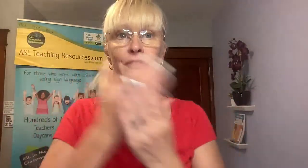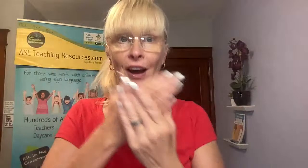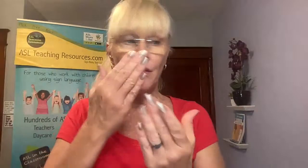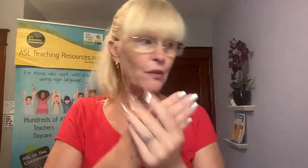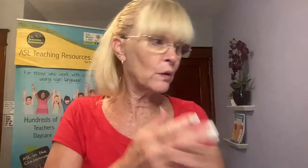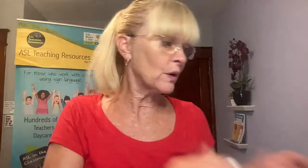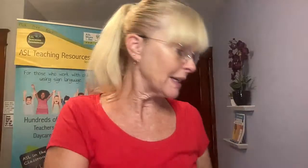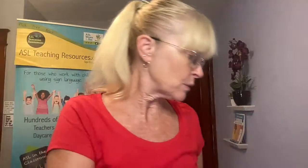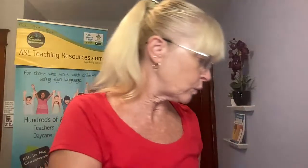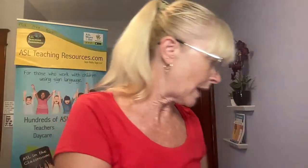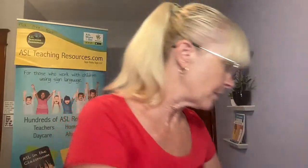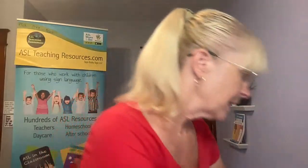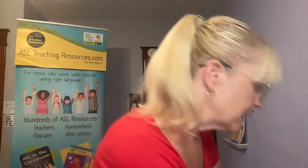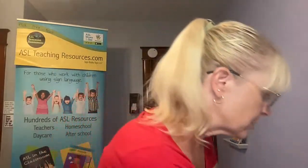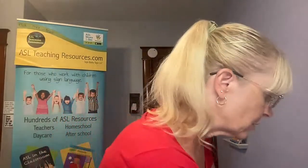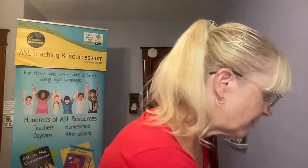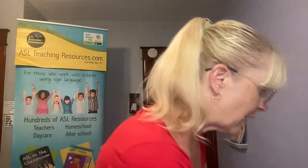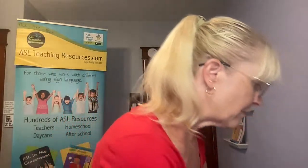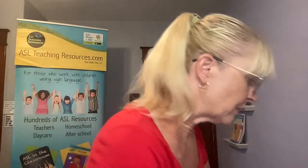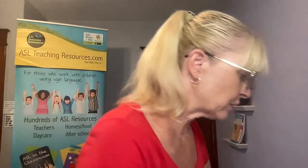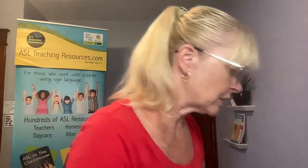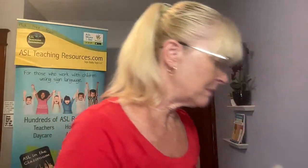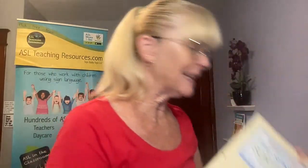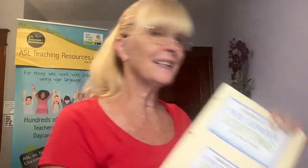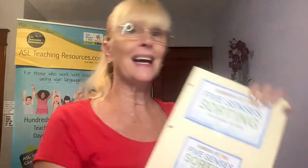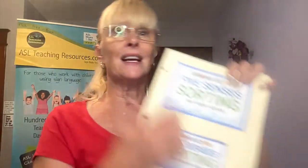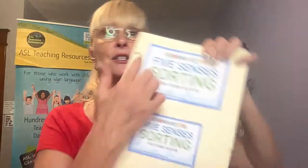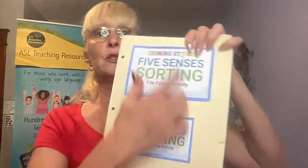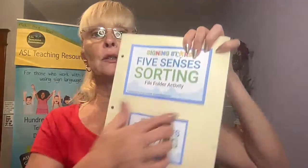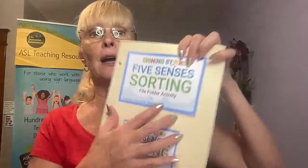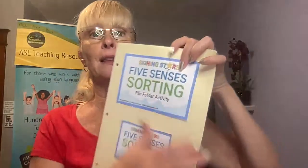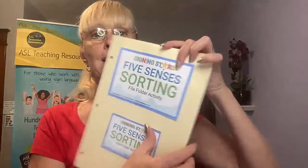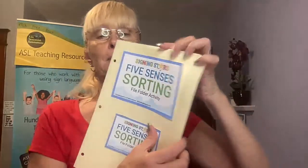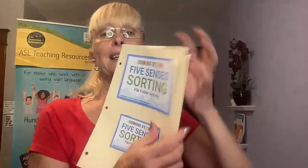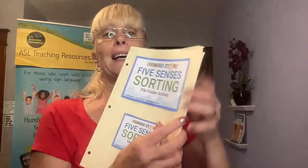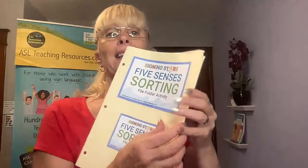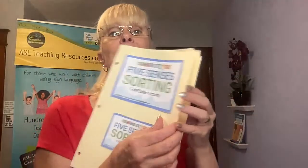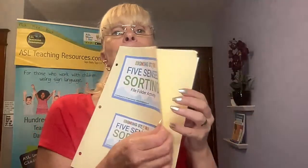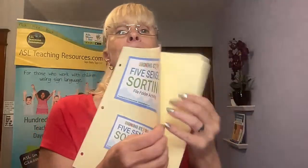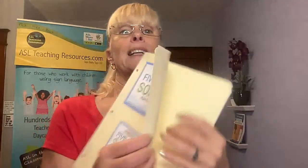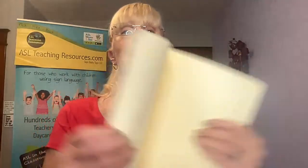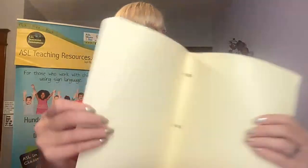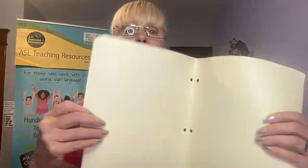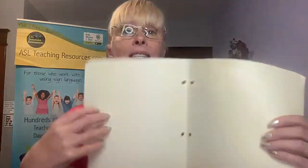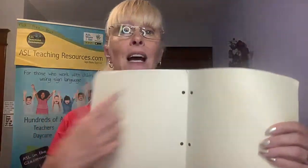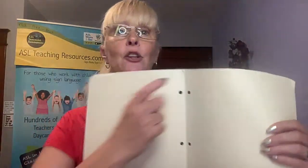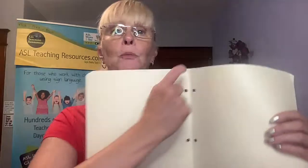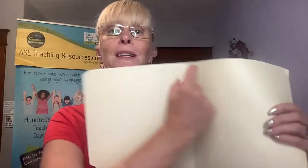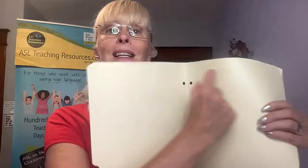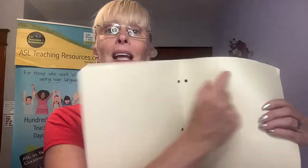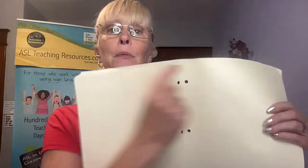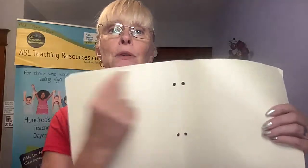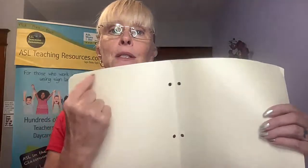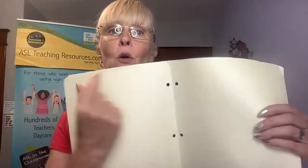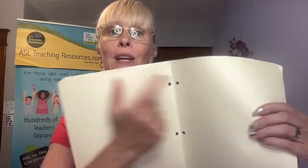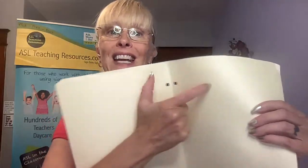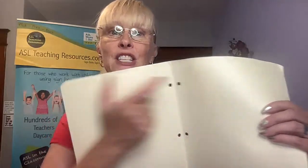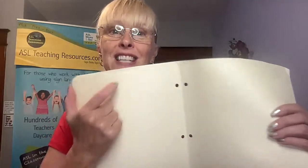file folder as well. So the file folder could be like something like this, and then inside you put the labels on each